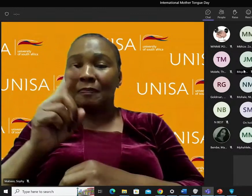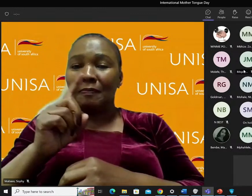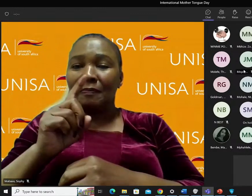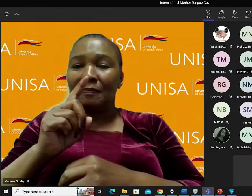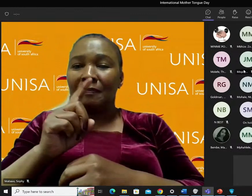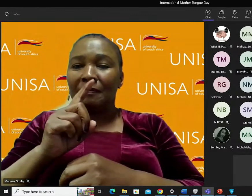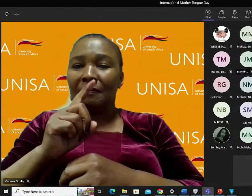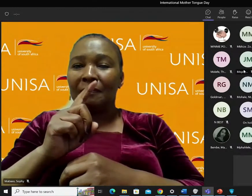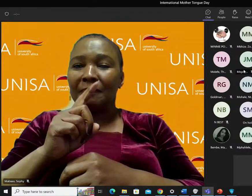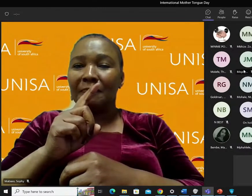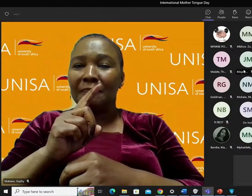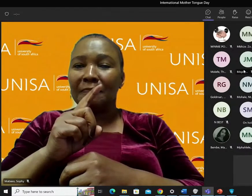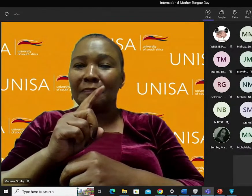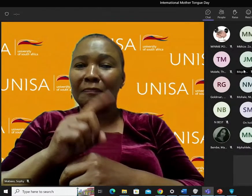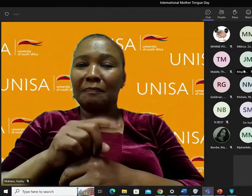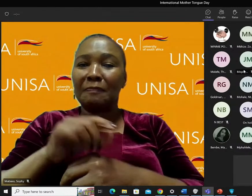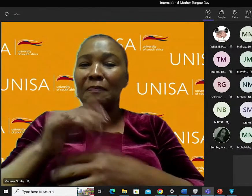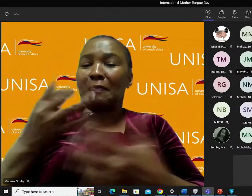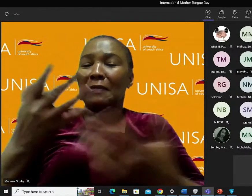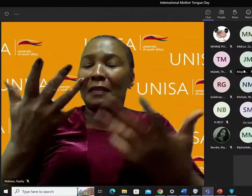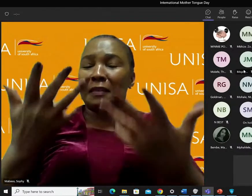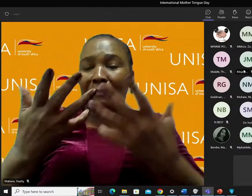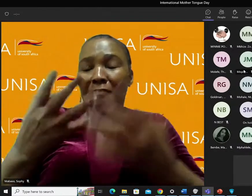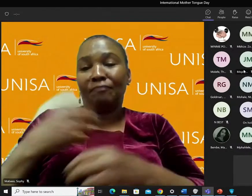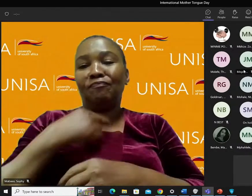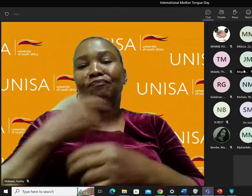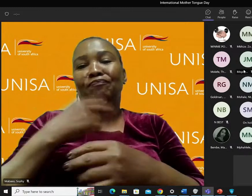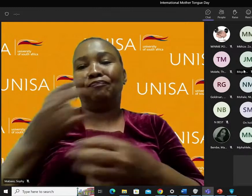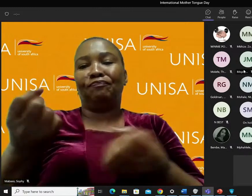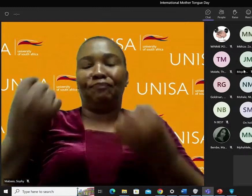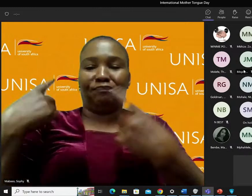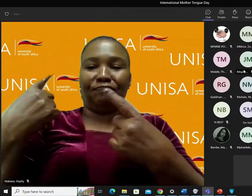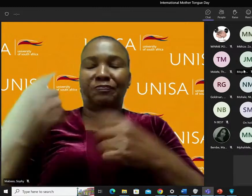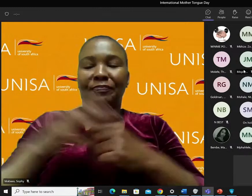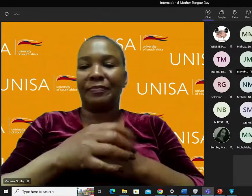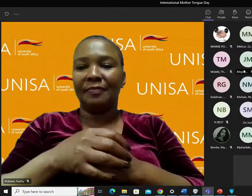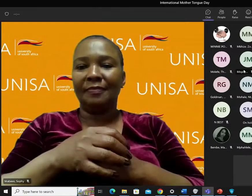notsa todi le mapong le.